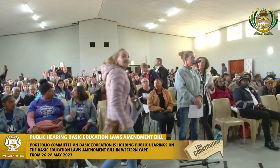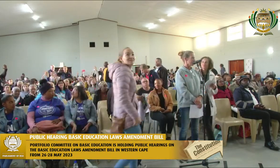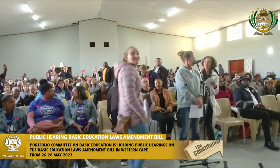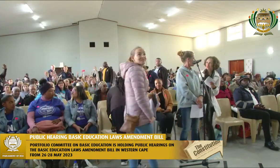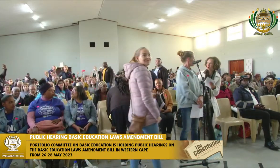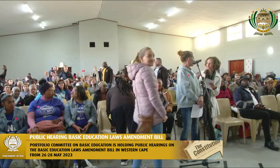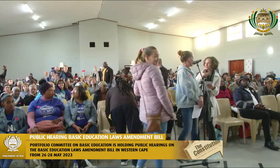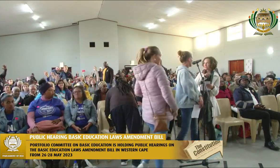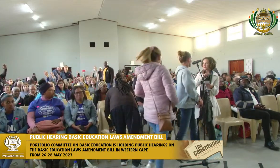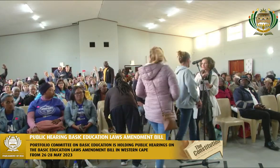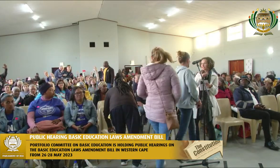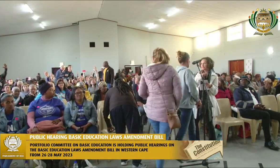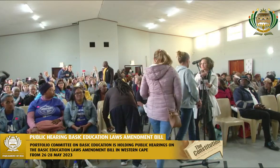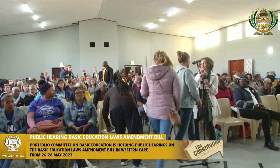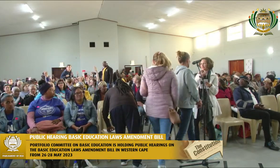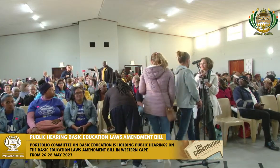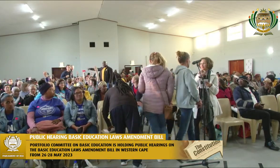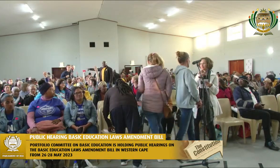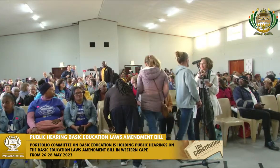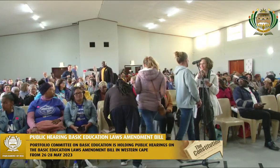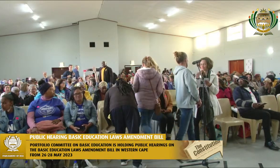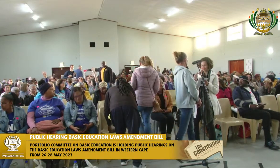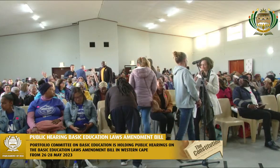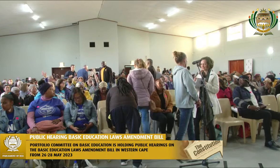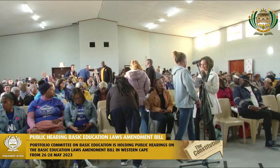You, Meneer.